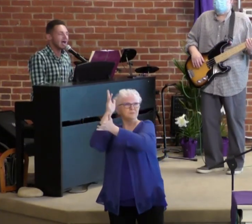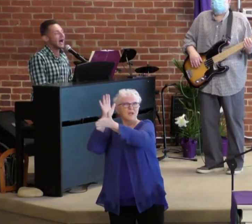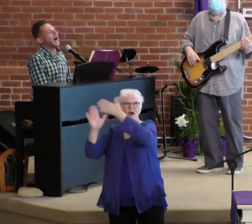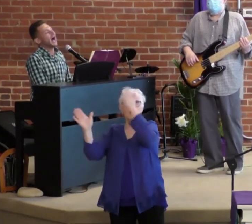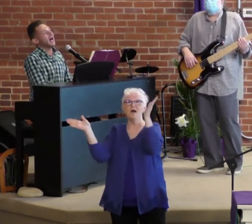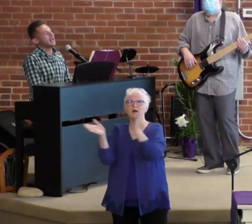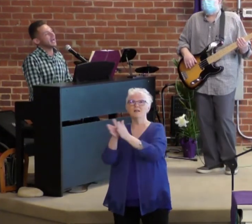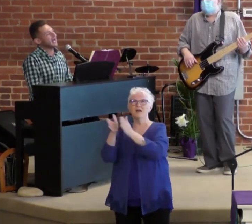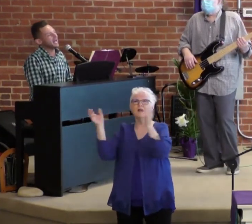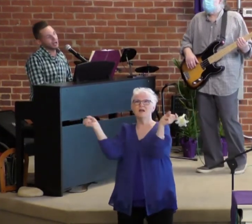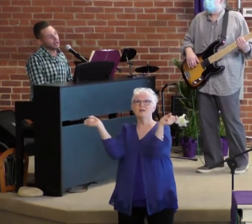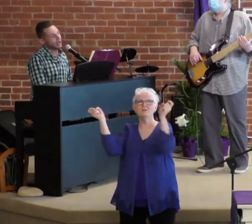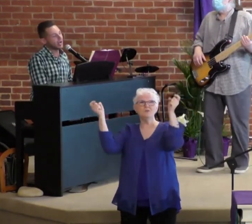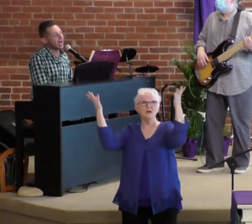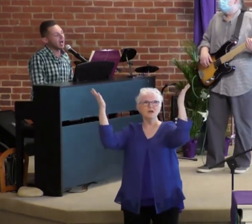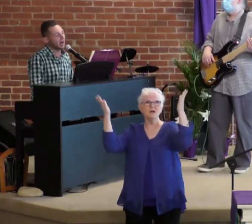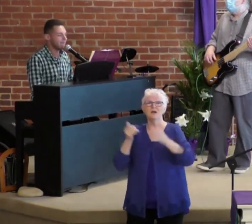glory,